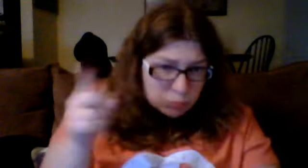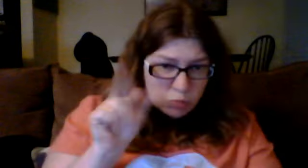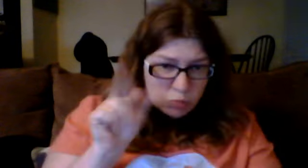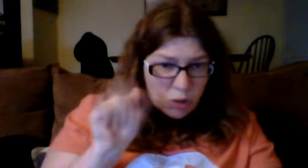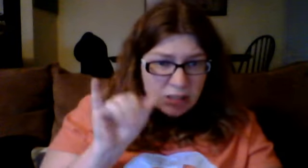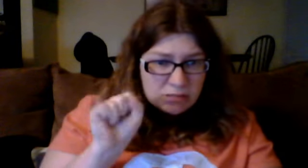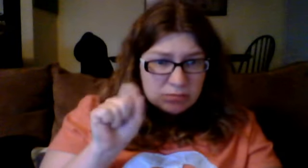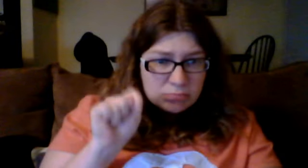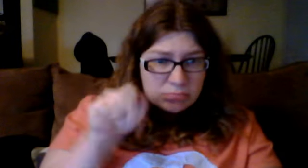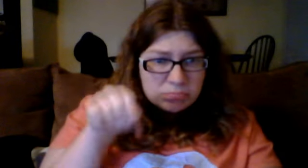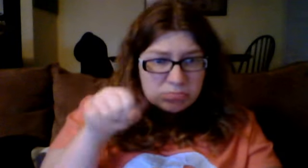I heard his voice.